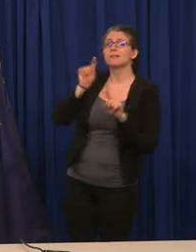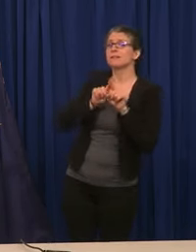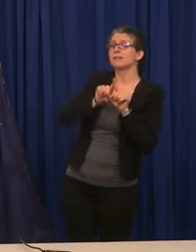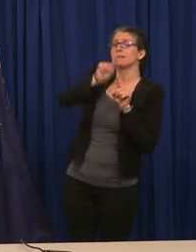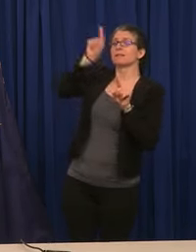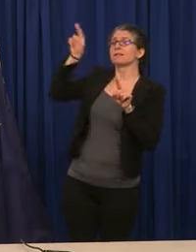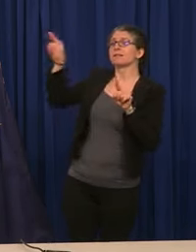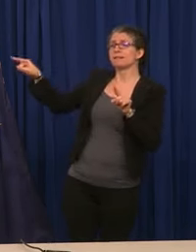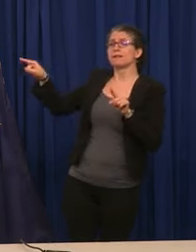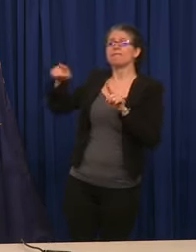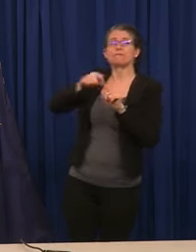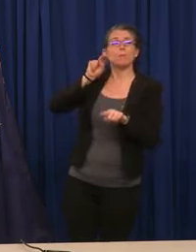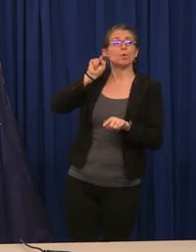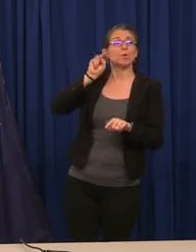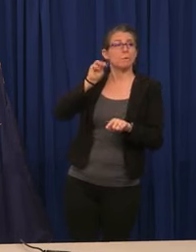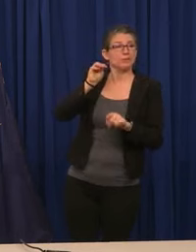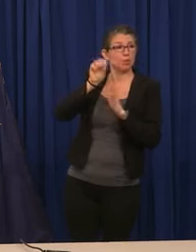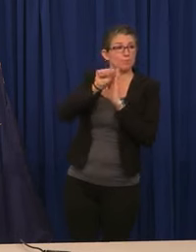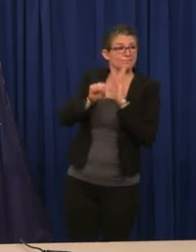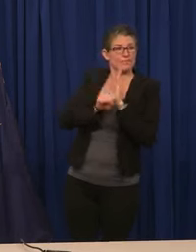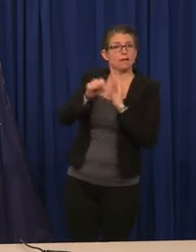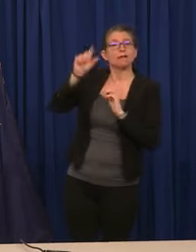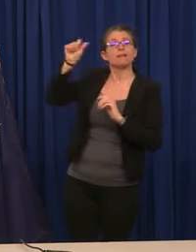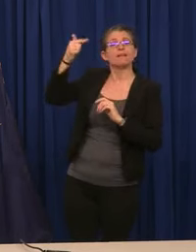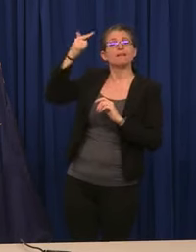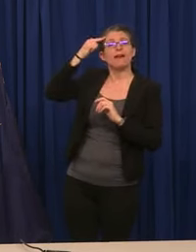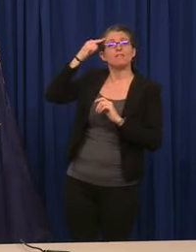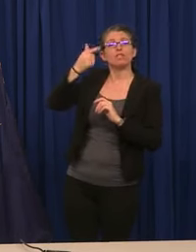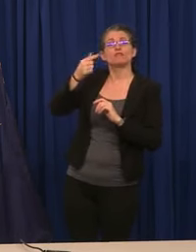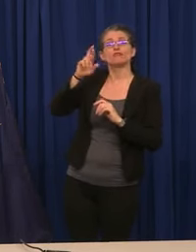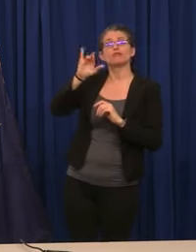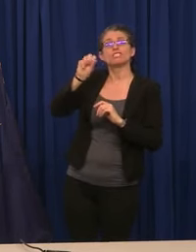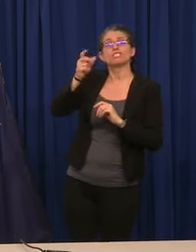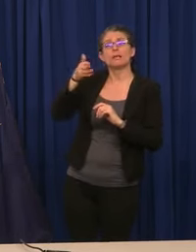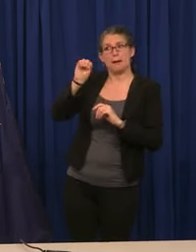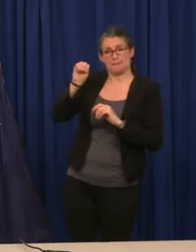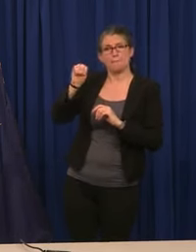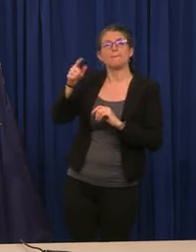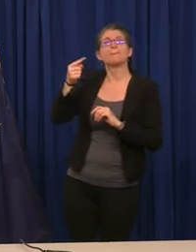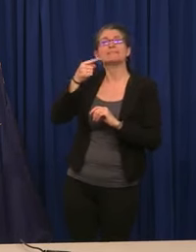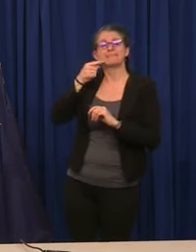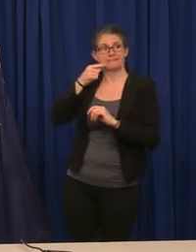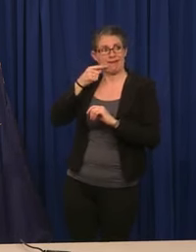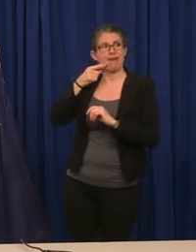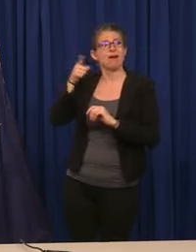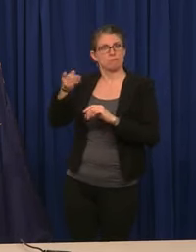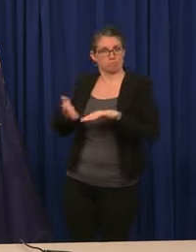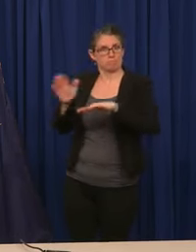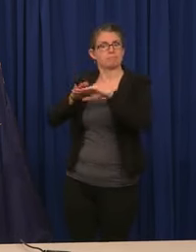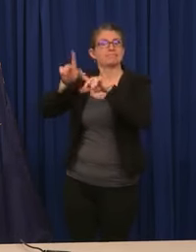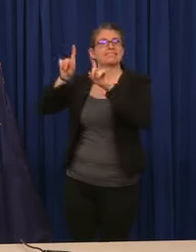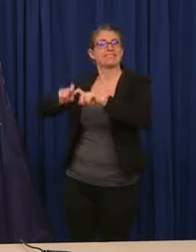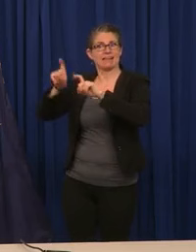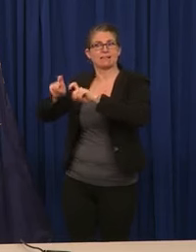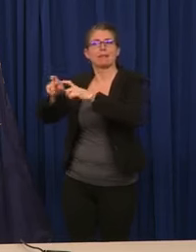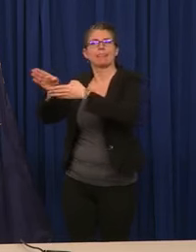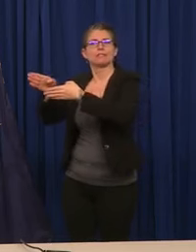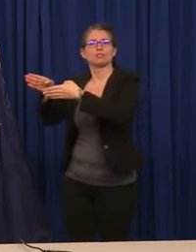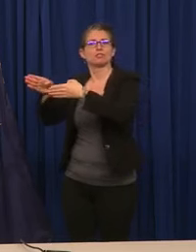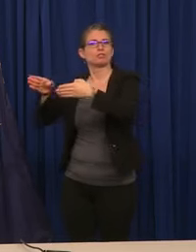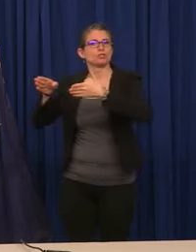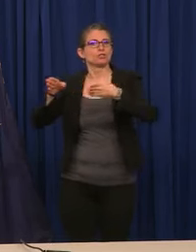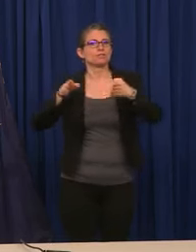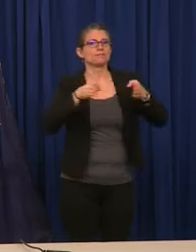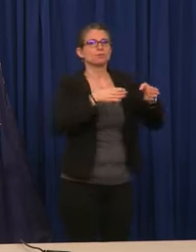announced that because of the increased testing capacity there, that they have moved to testing